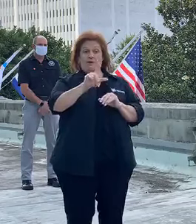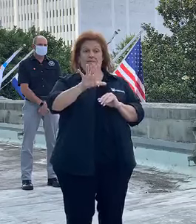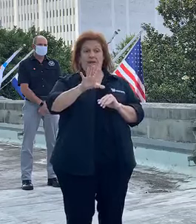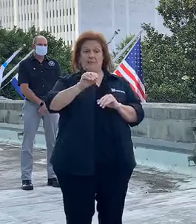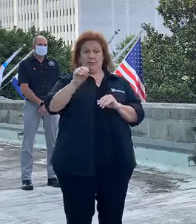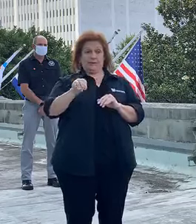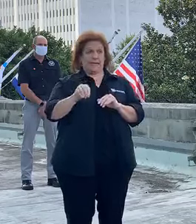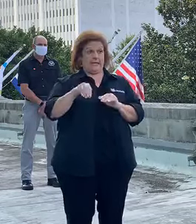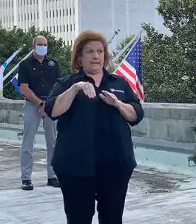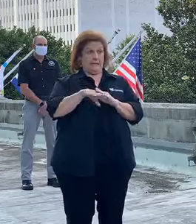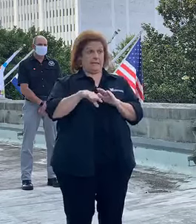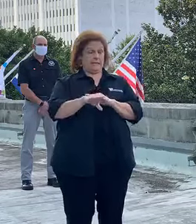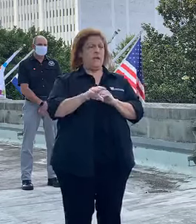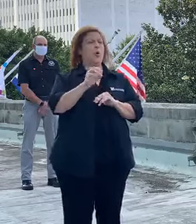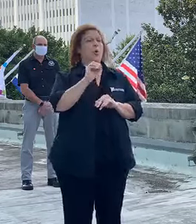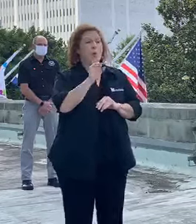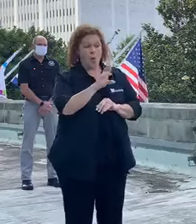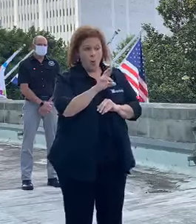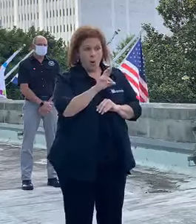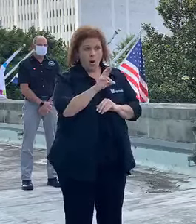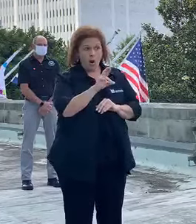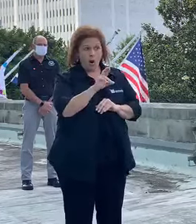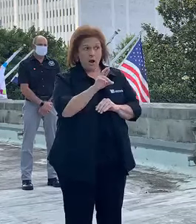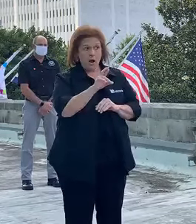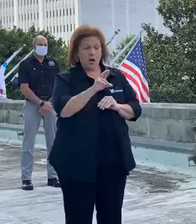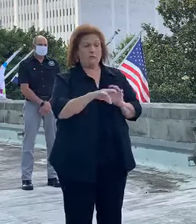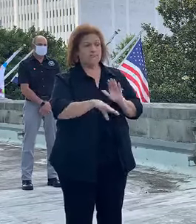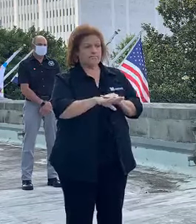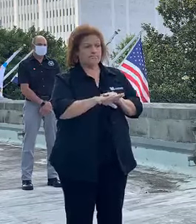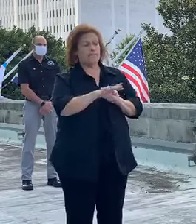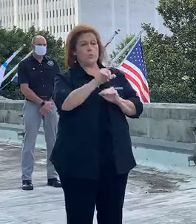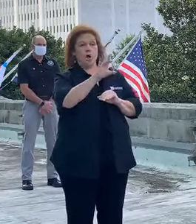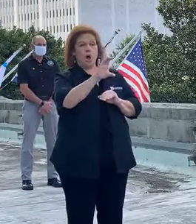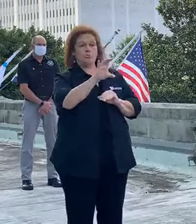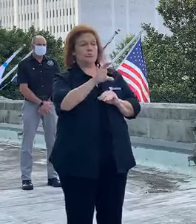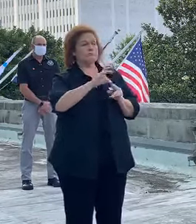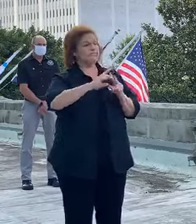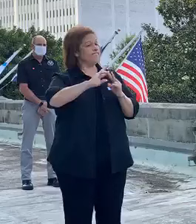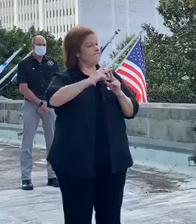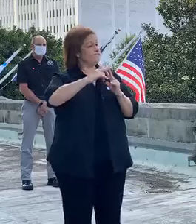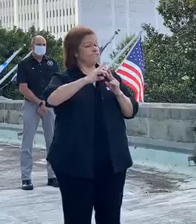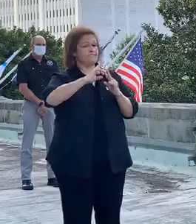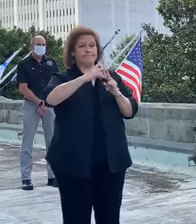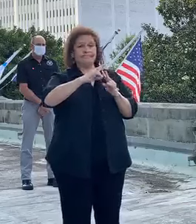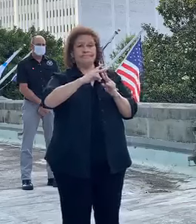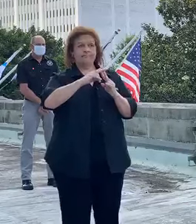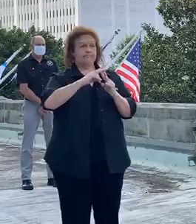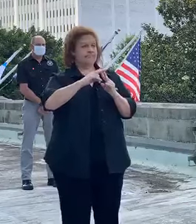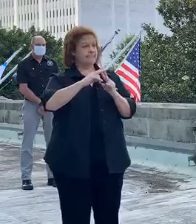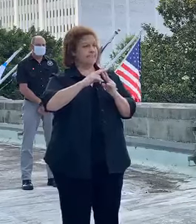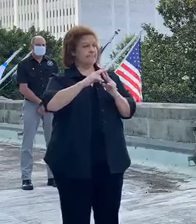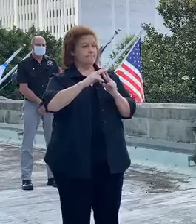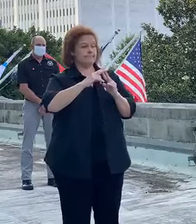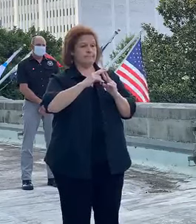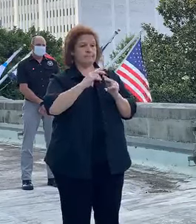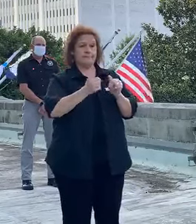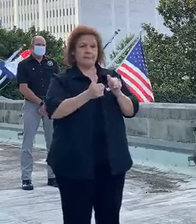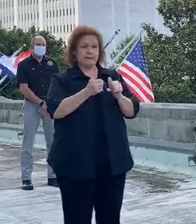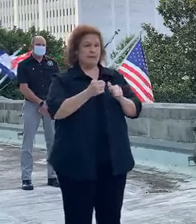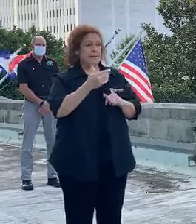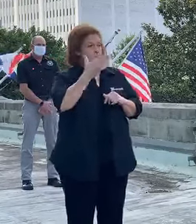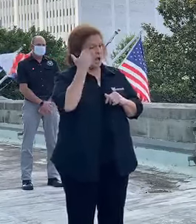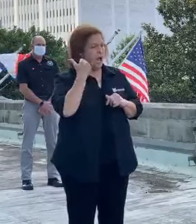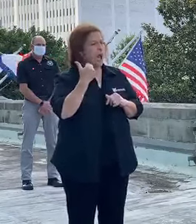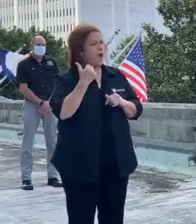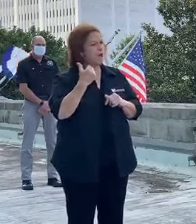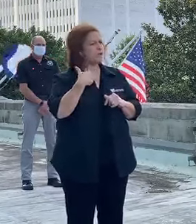25% capacity, or a cap at 100, whatever is the lower number. It's because we